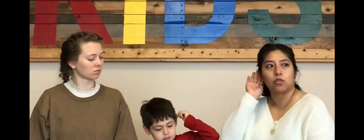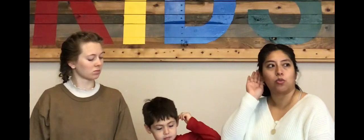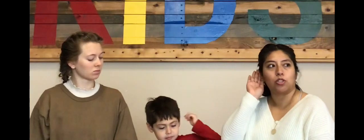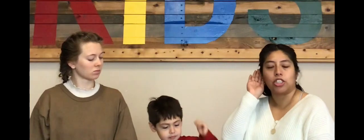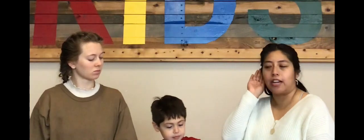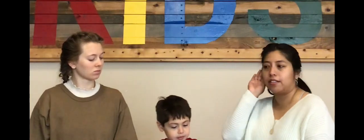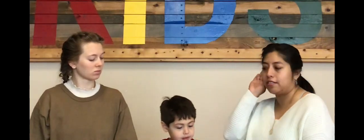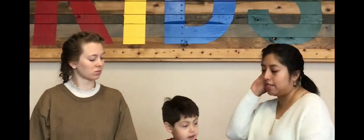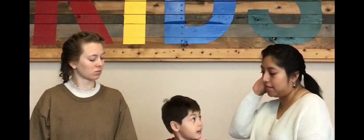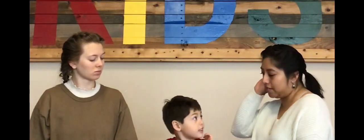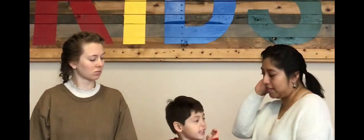Escucha.